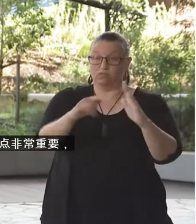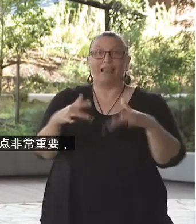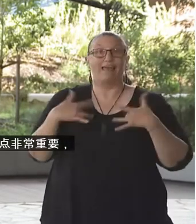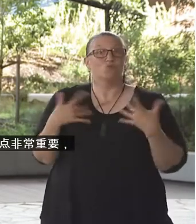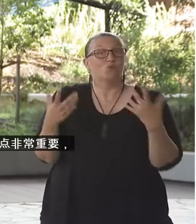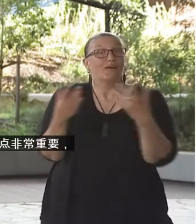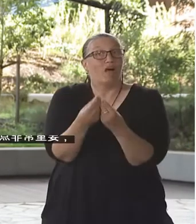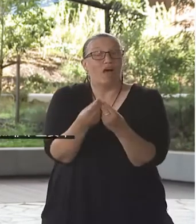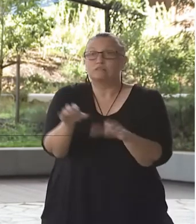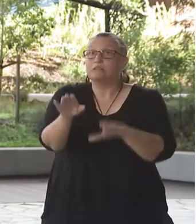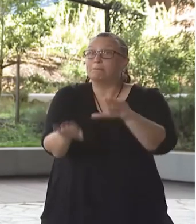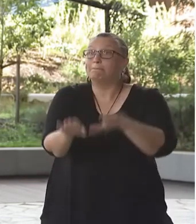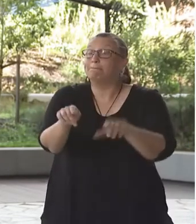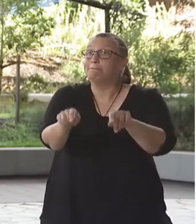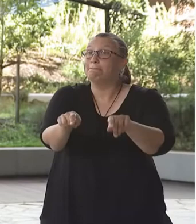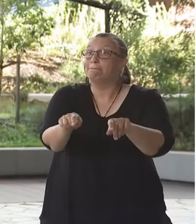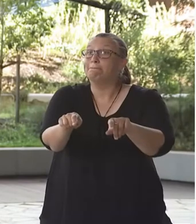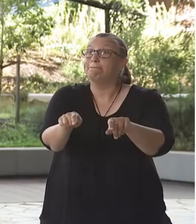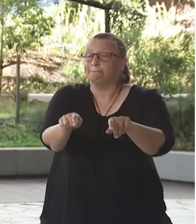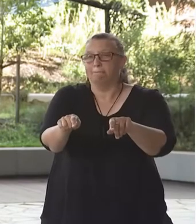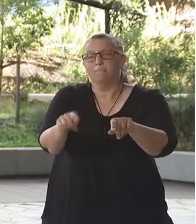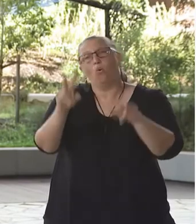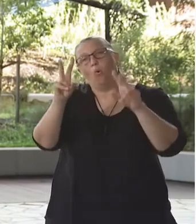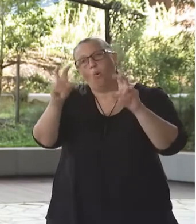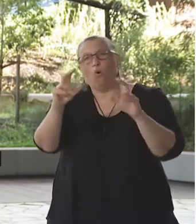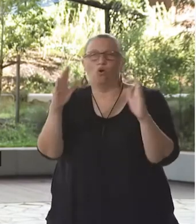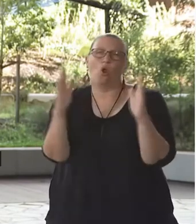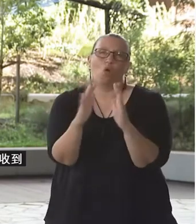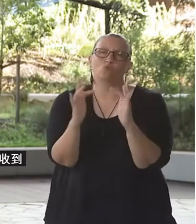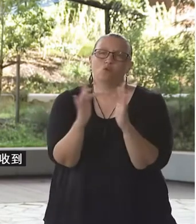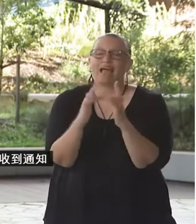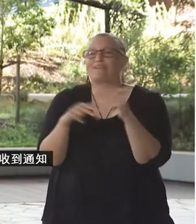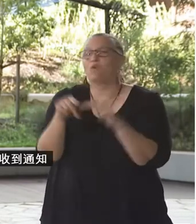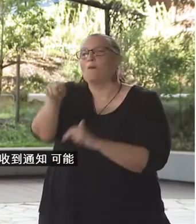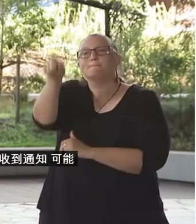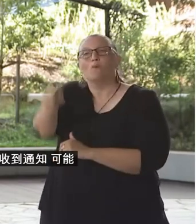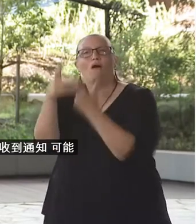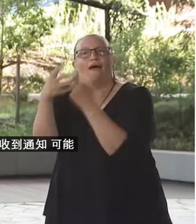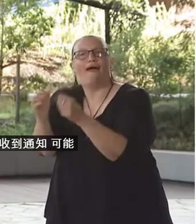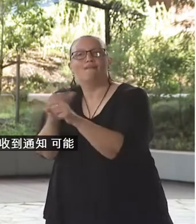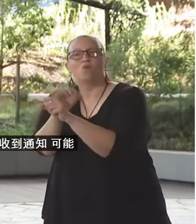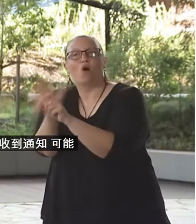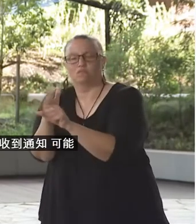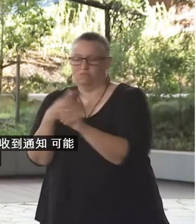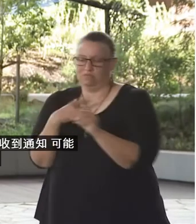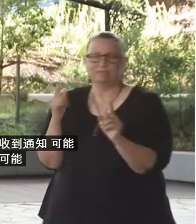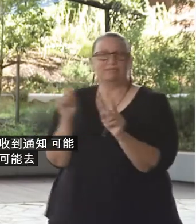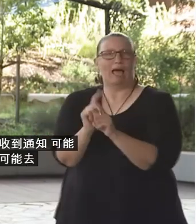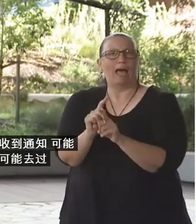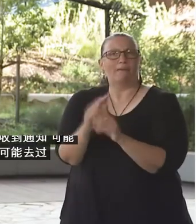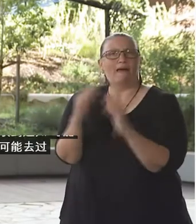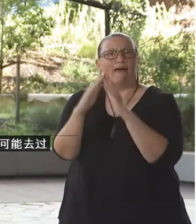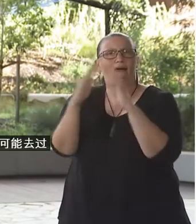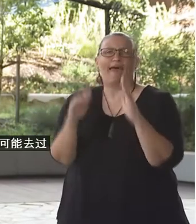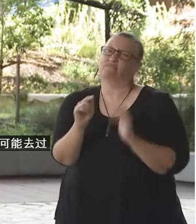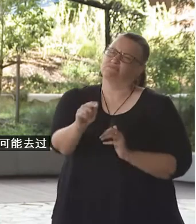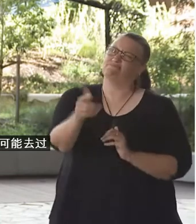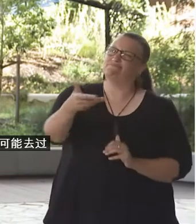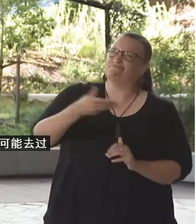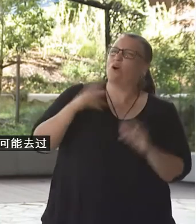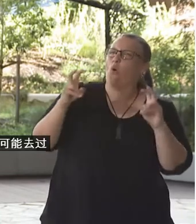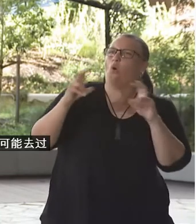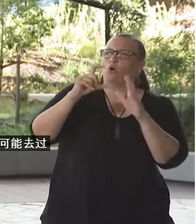because you may get a notification through your Service New South Wales app that you might have been at the grocery store or you might have been at a